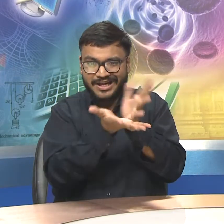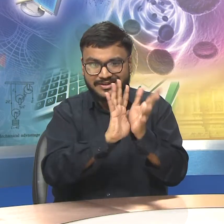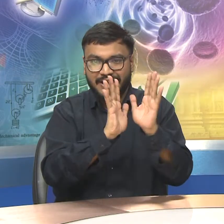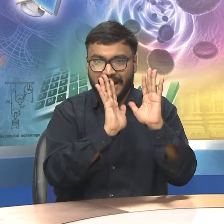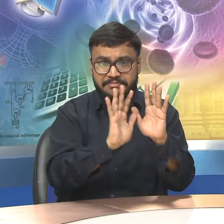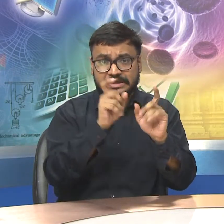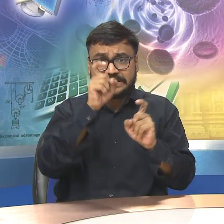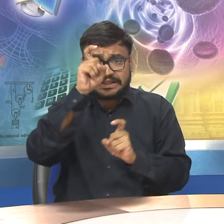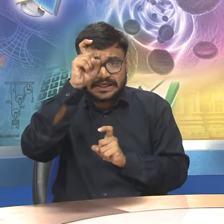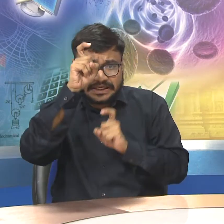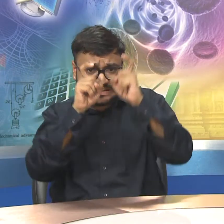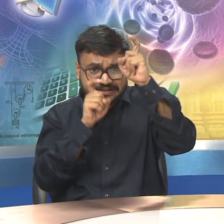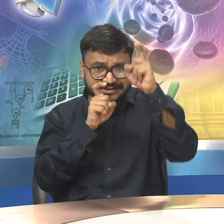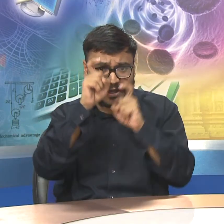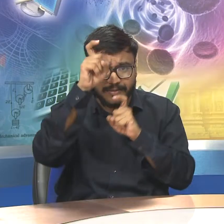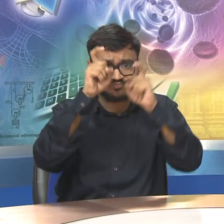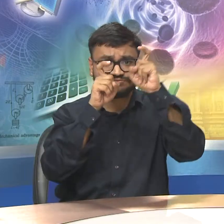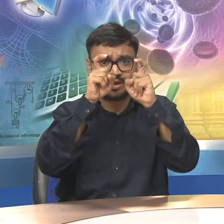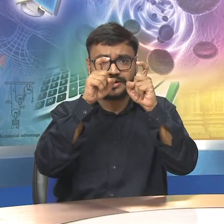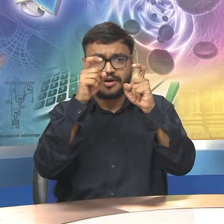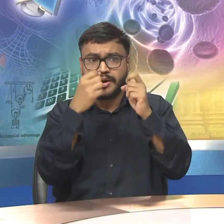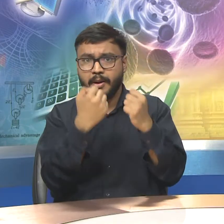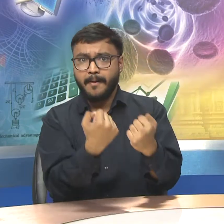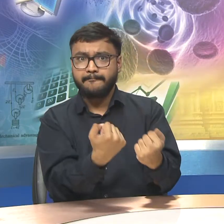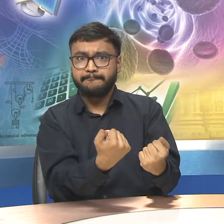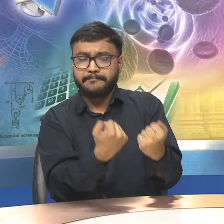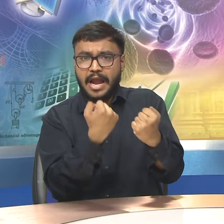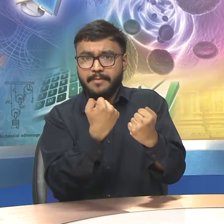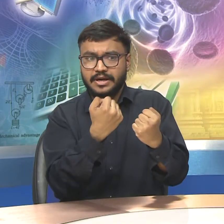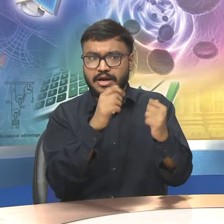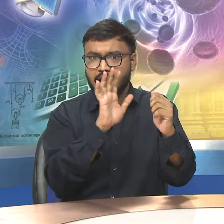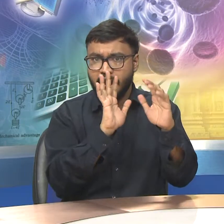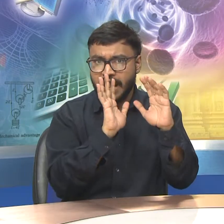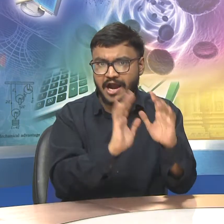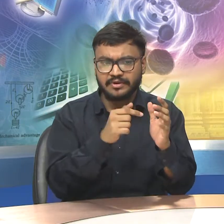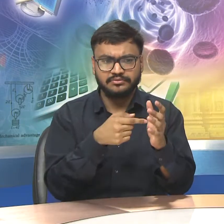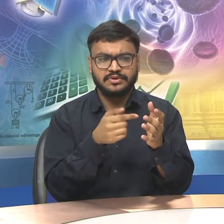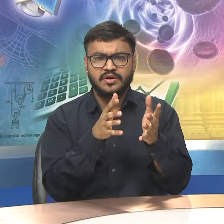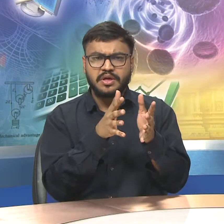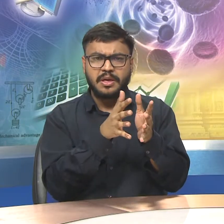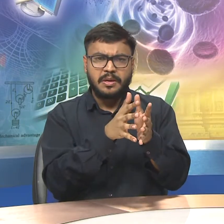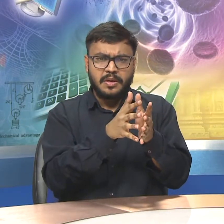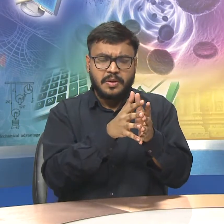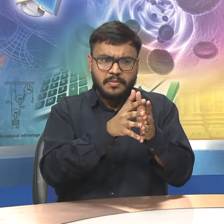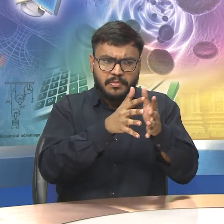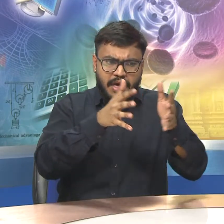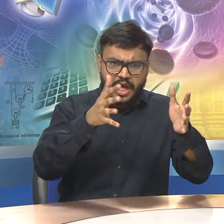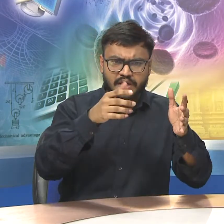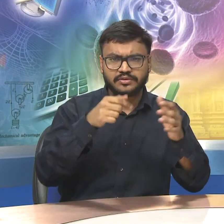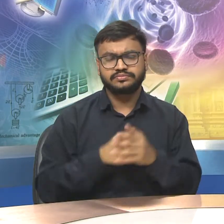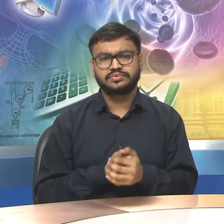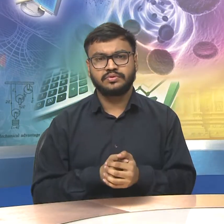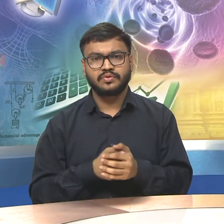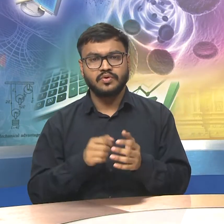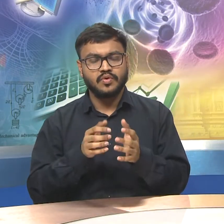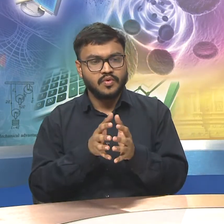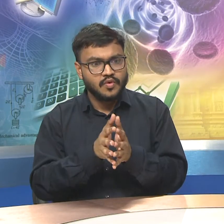The movement and facial expression is stronger when we want to say very and extremely